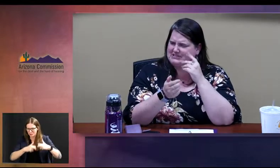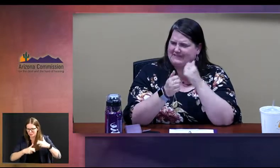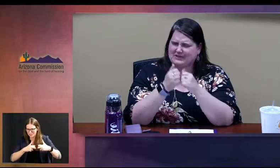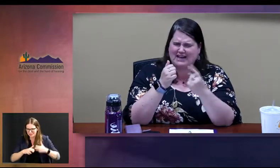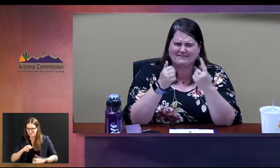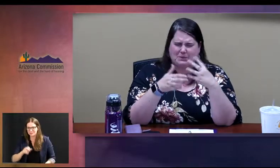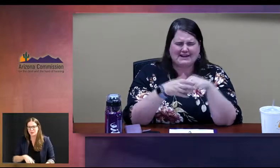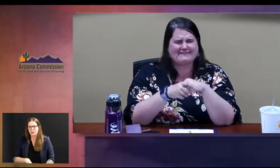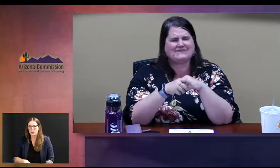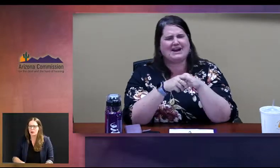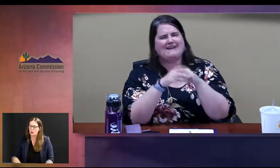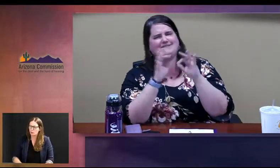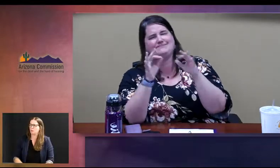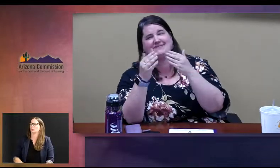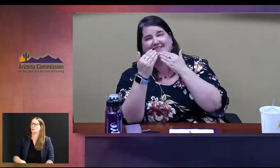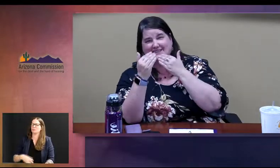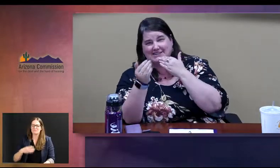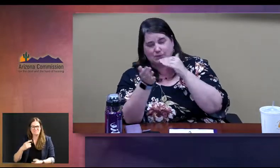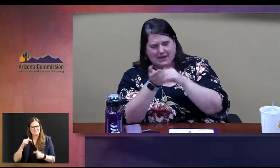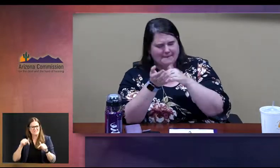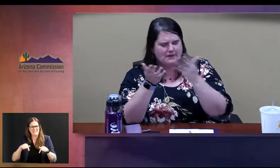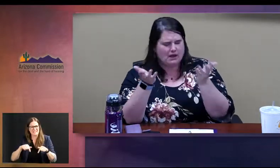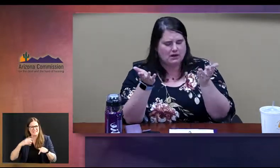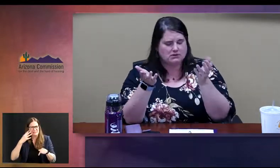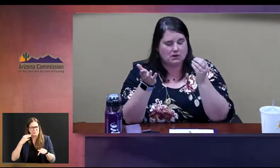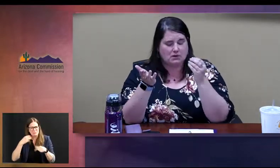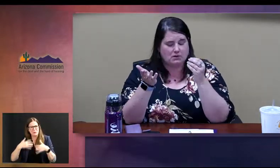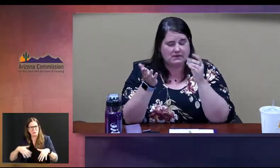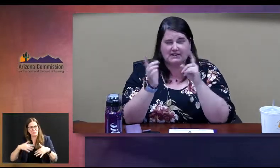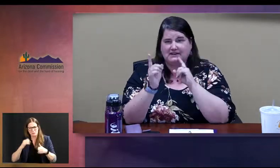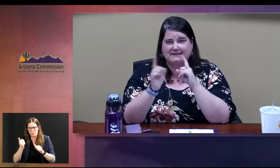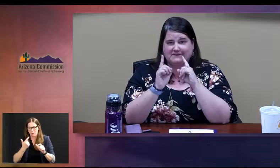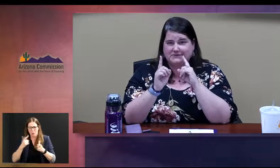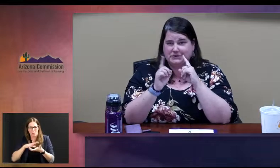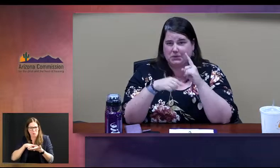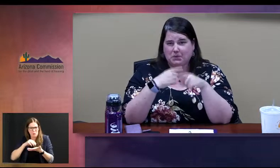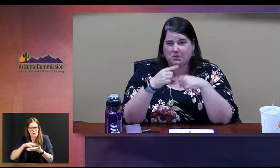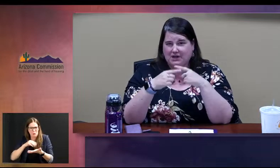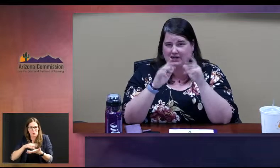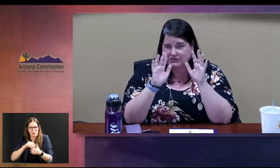It's definitely been a learning experience for everyone involved, so thank you again.